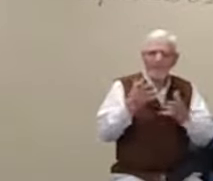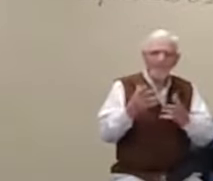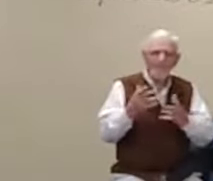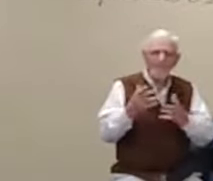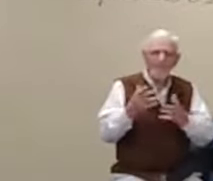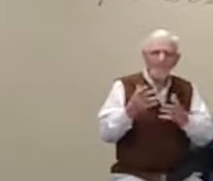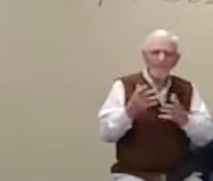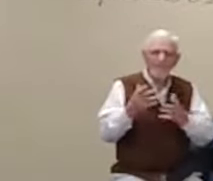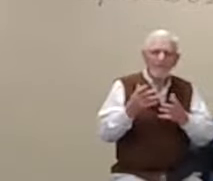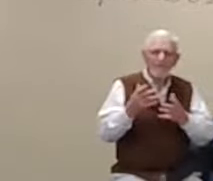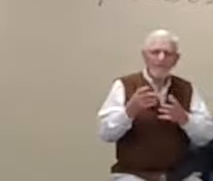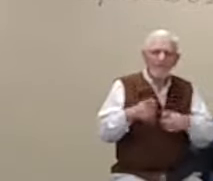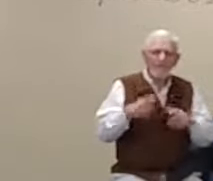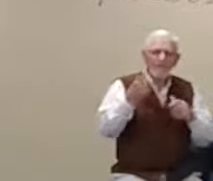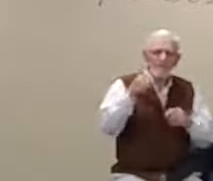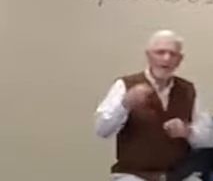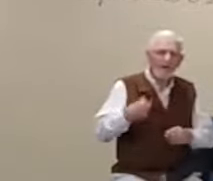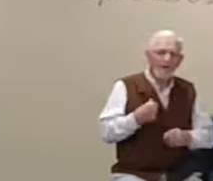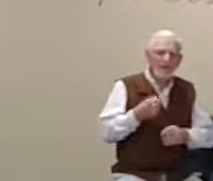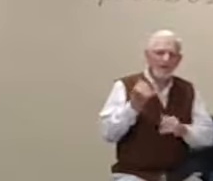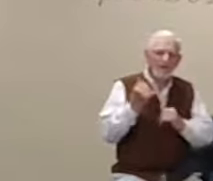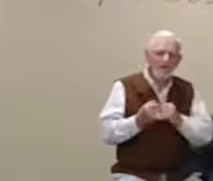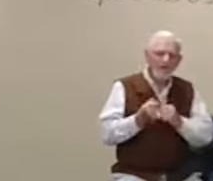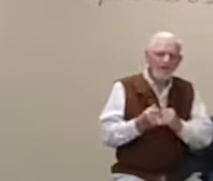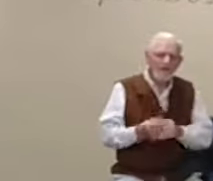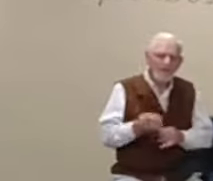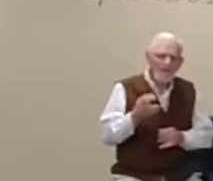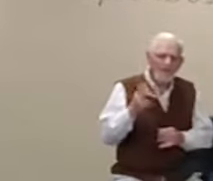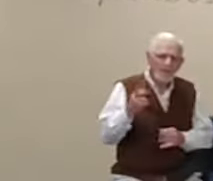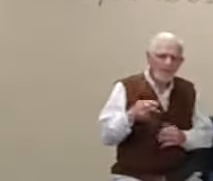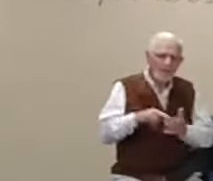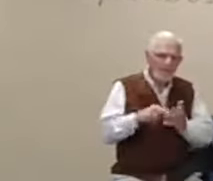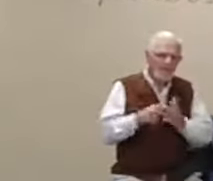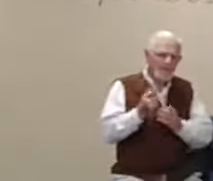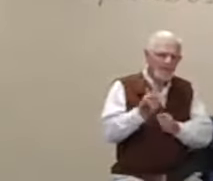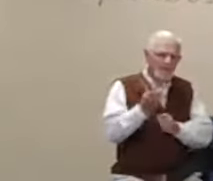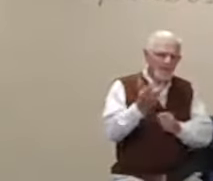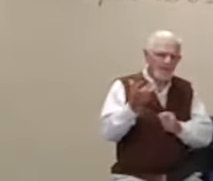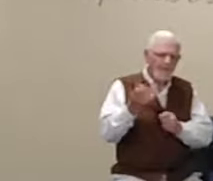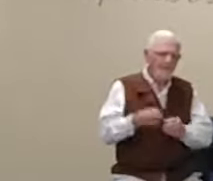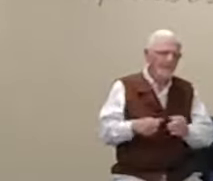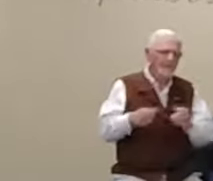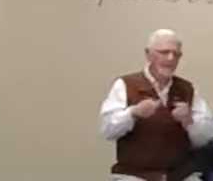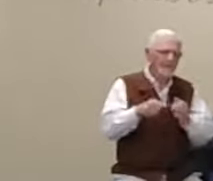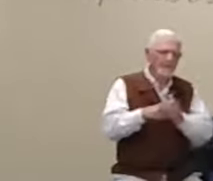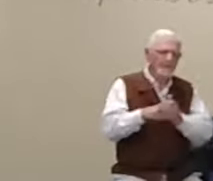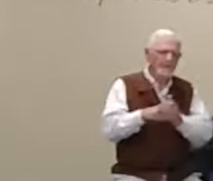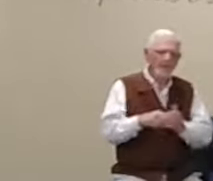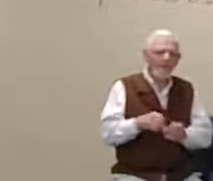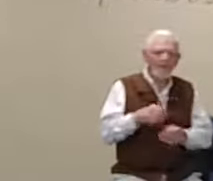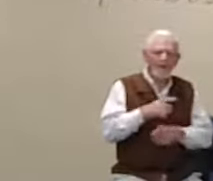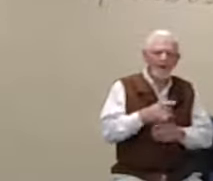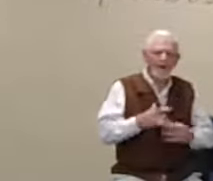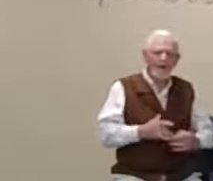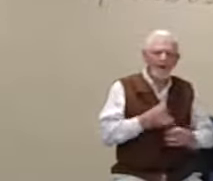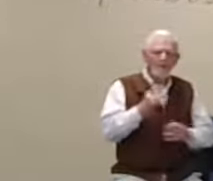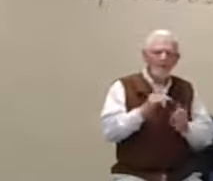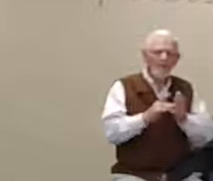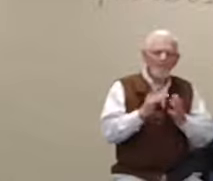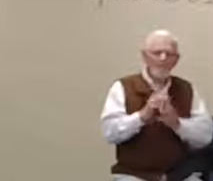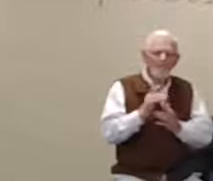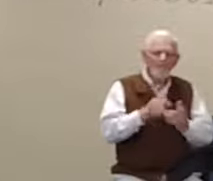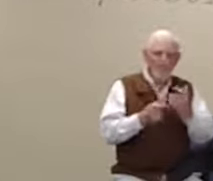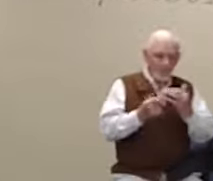us, the last words, the last will and testament of a man really means something. And so I think the heart of our Lord Jesus Christ